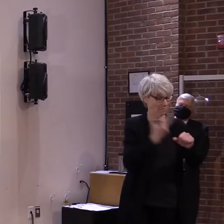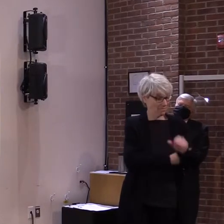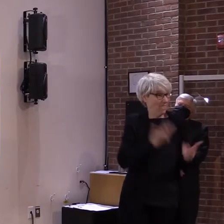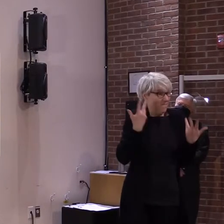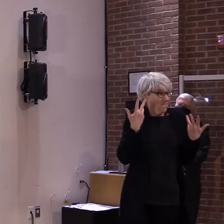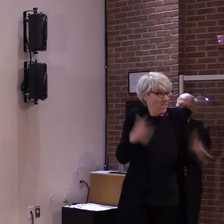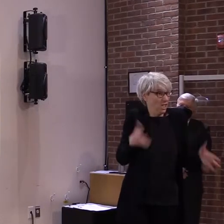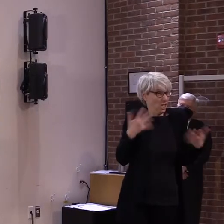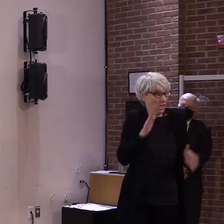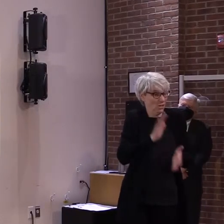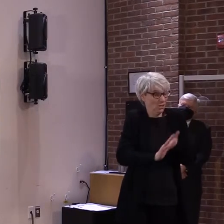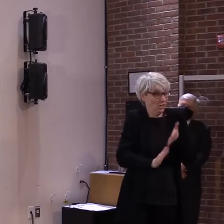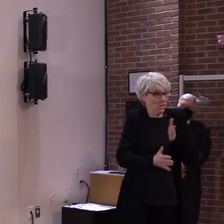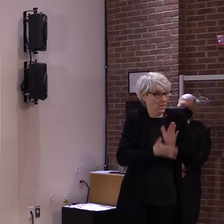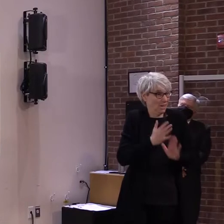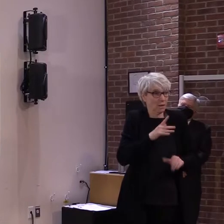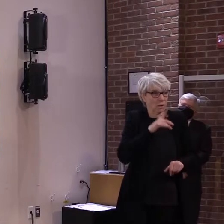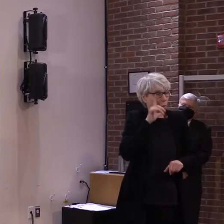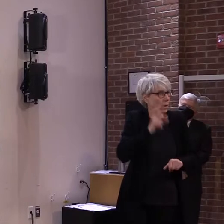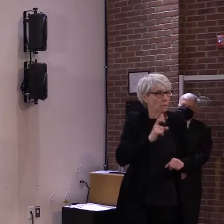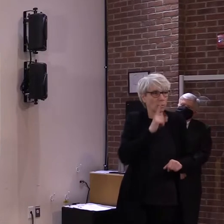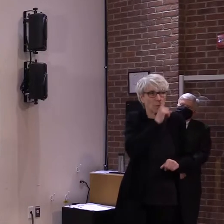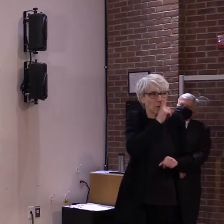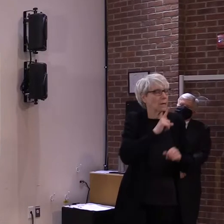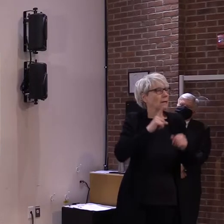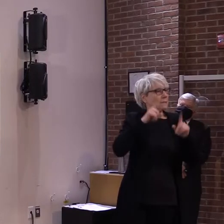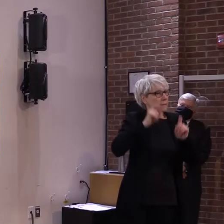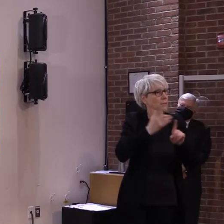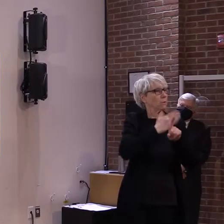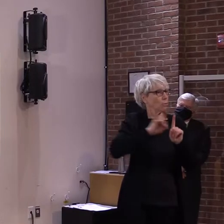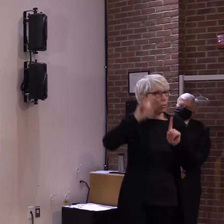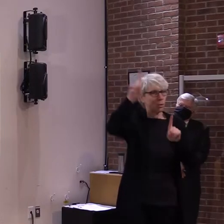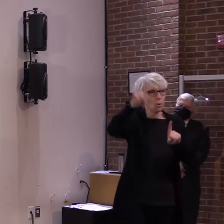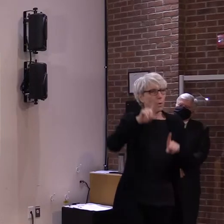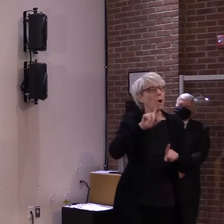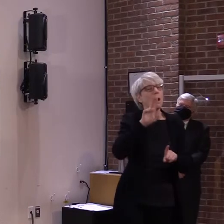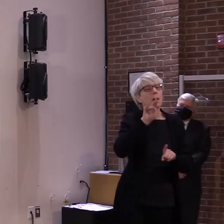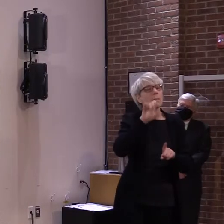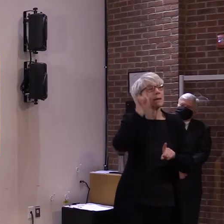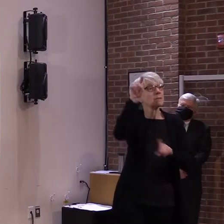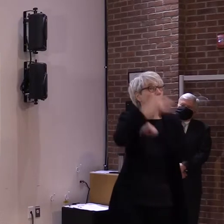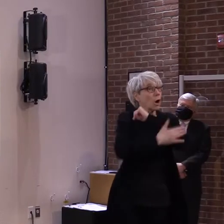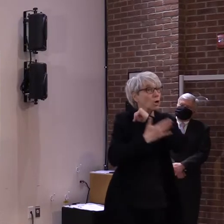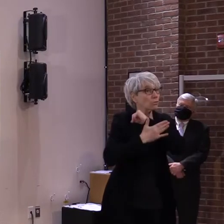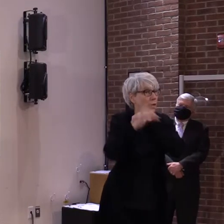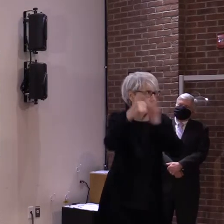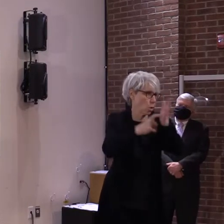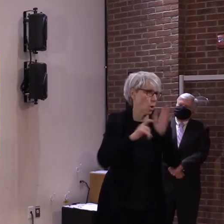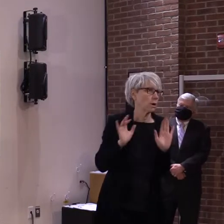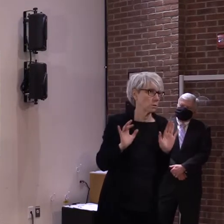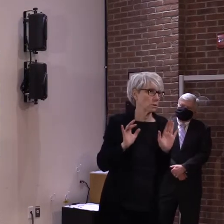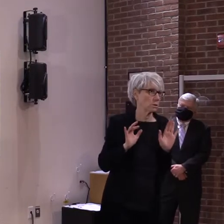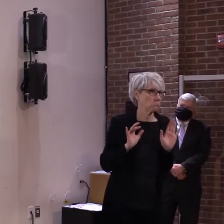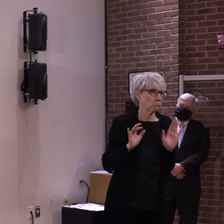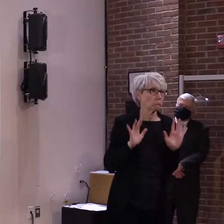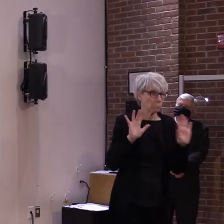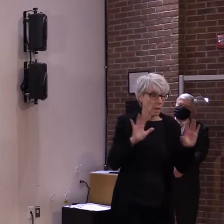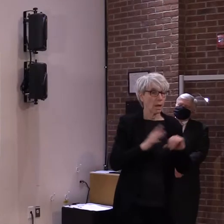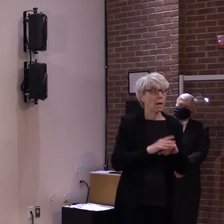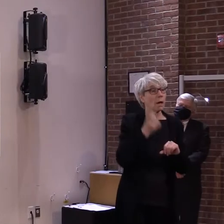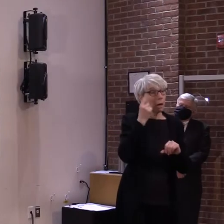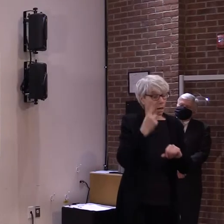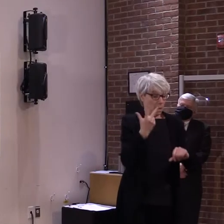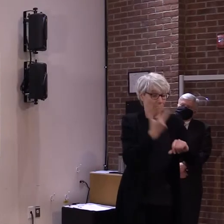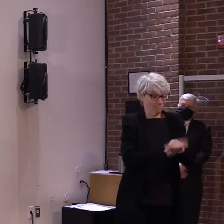they leave the U.S., unless it's required by their international destination. However, fully vaccinated